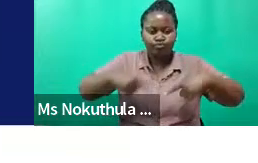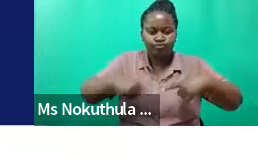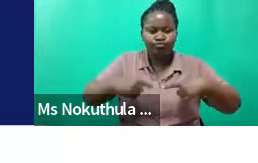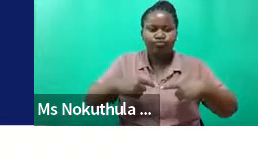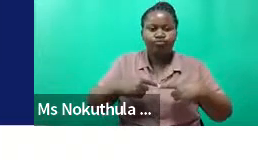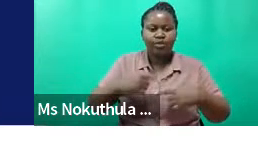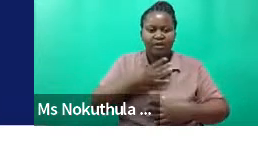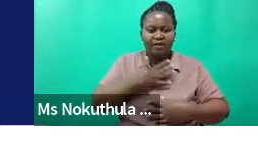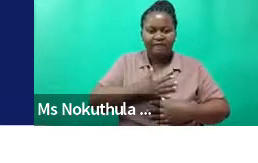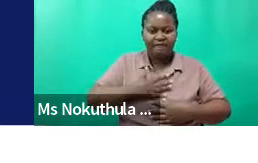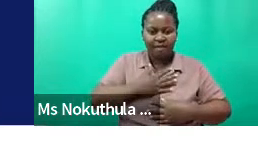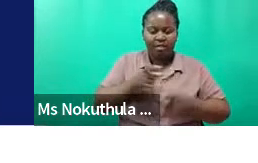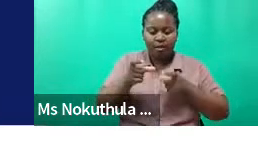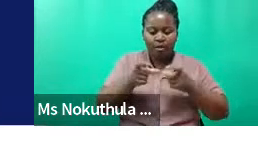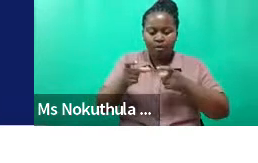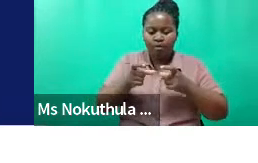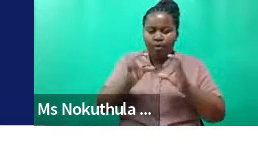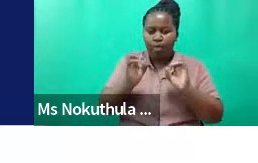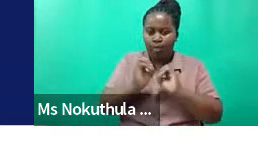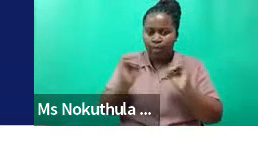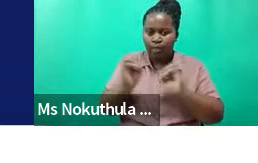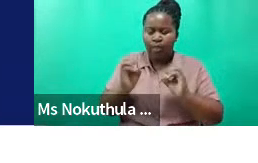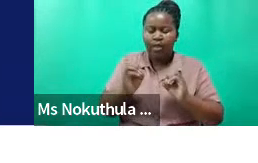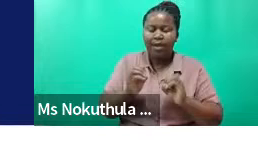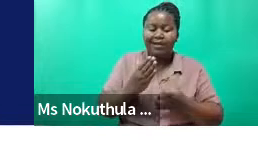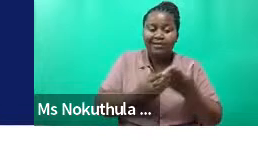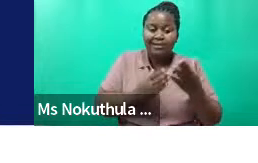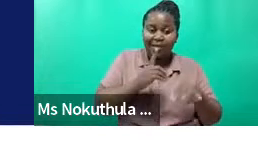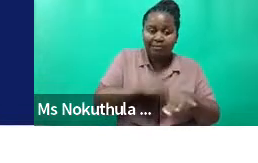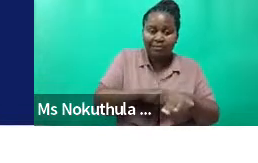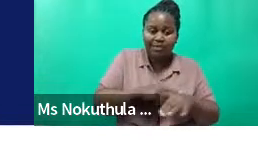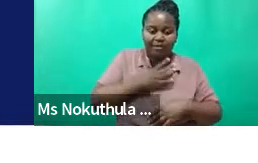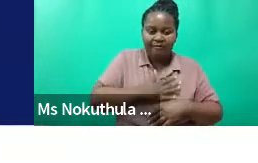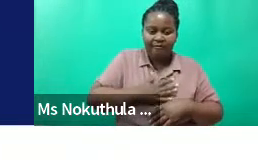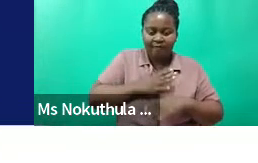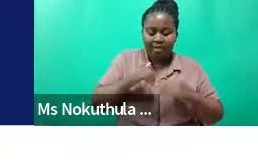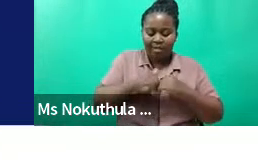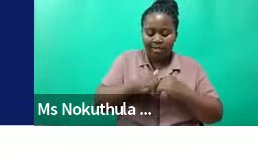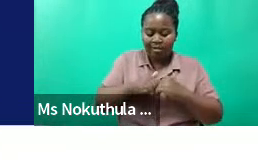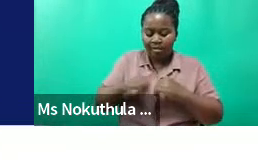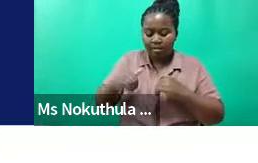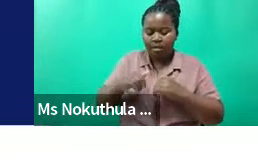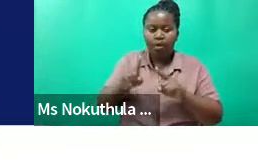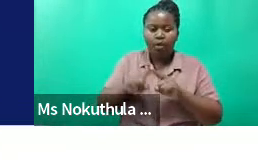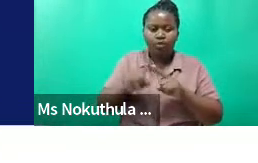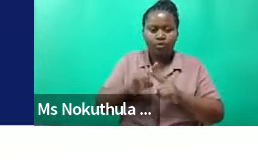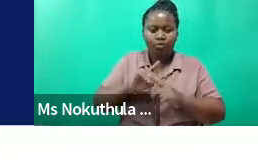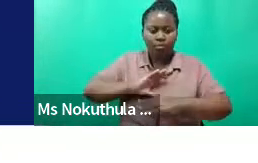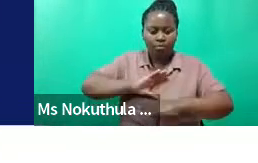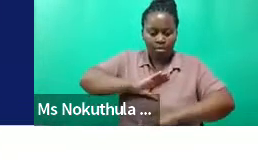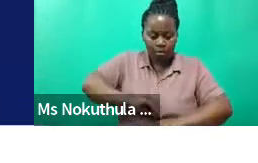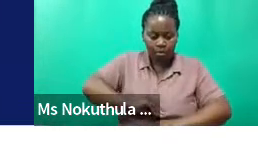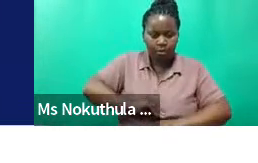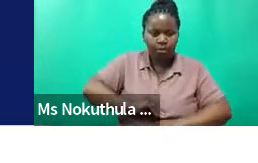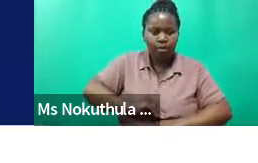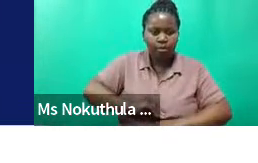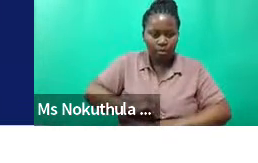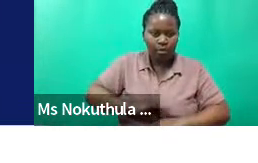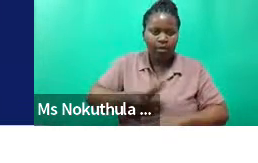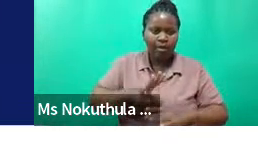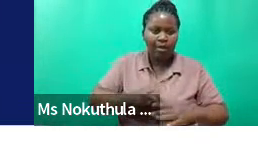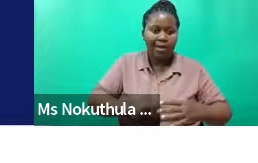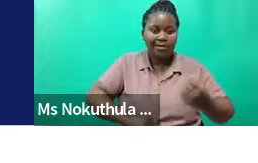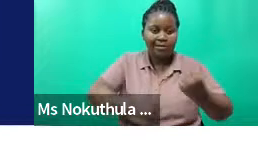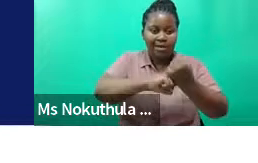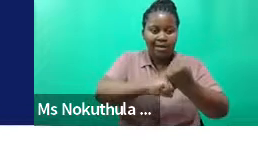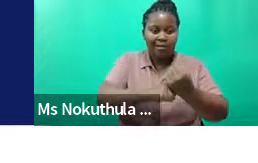control. And often she felt isolated and demotivated. She had very little support from